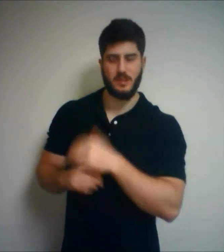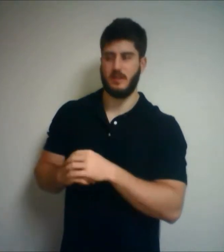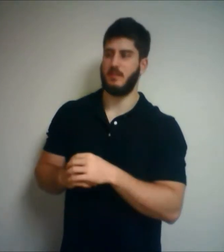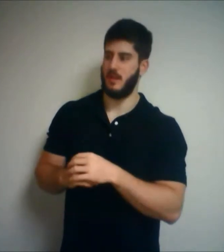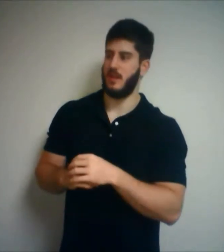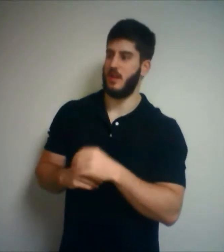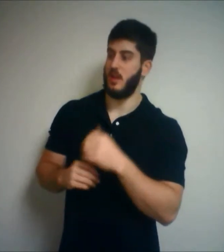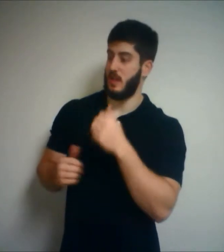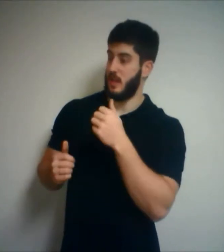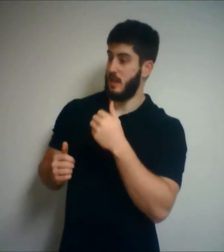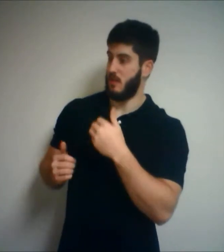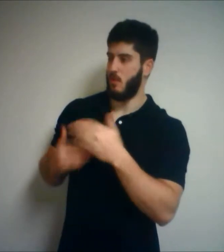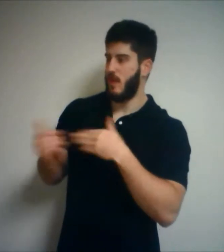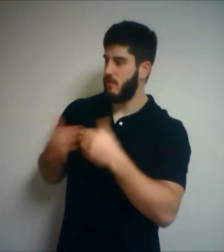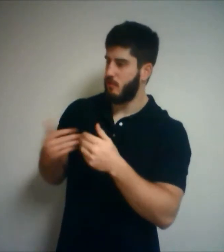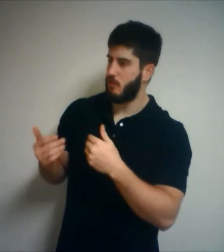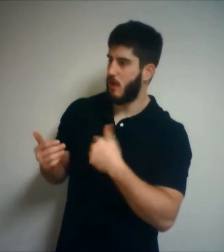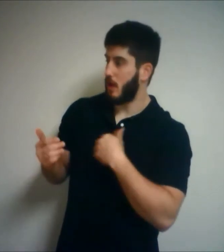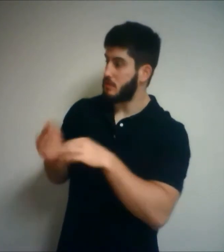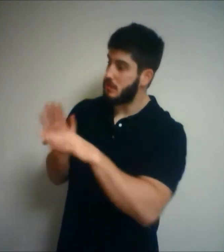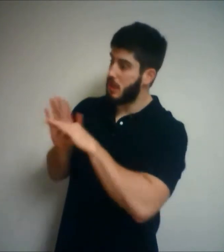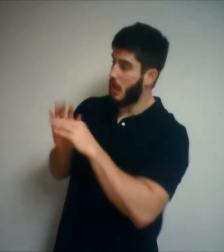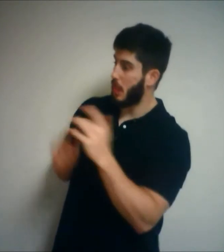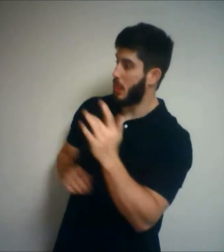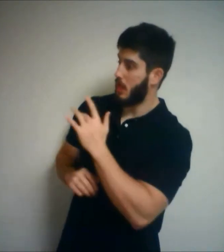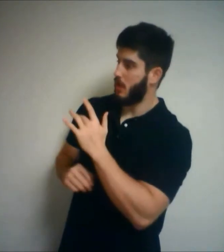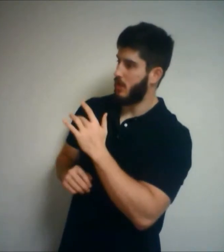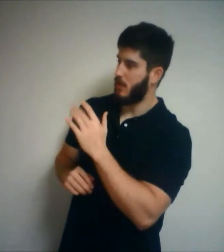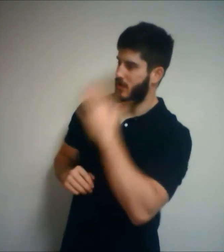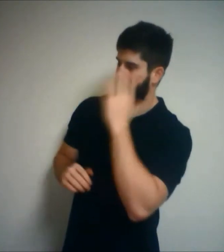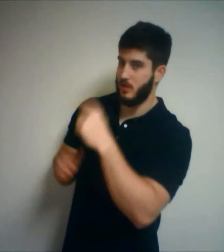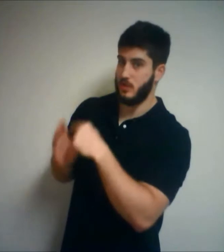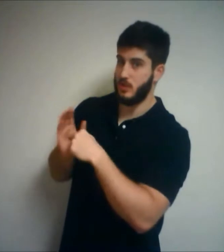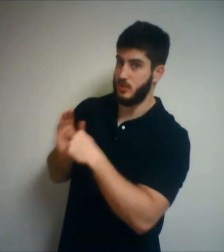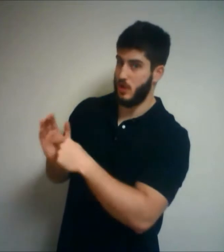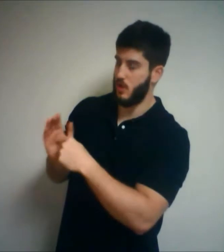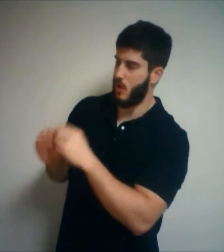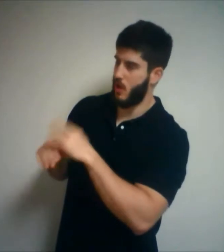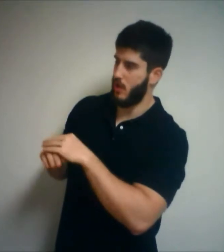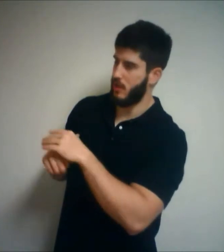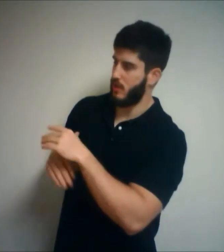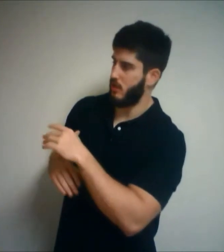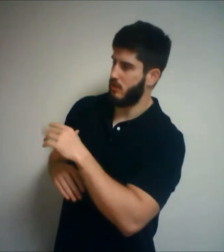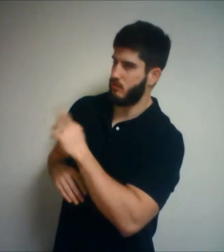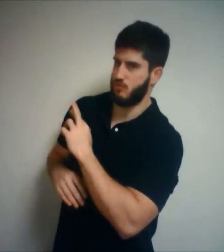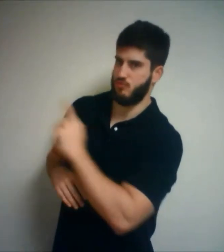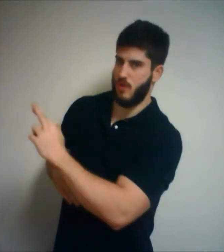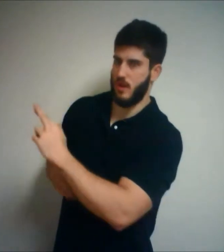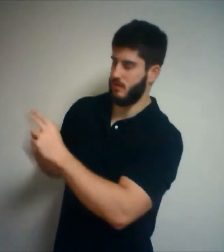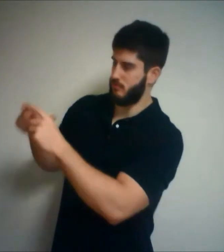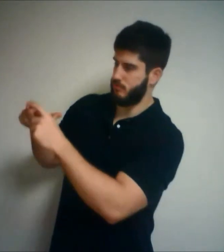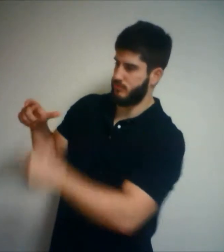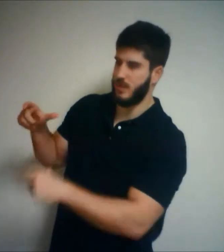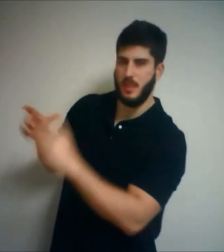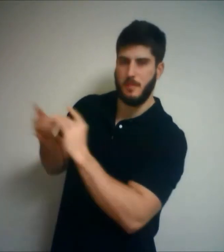I select is on the left hand half of the information viewer. I can see the message itself in the right hand